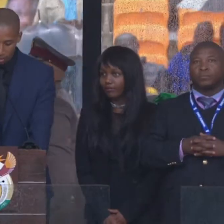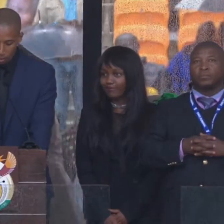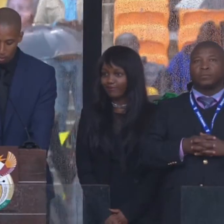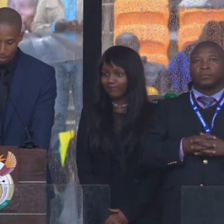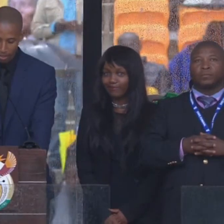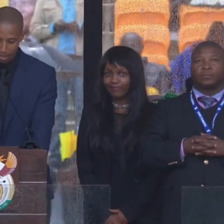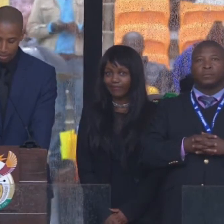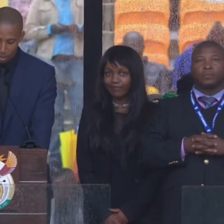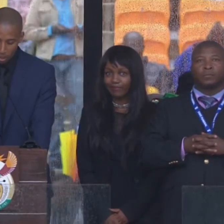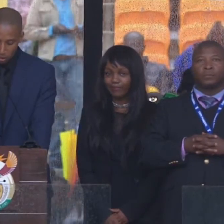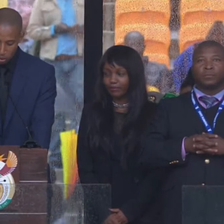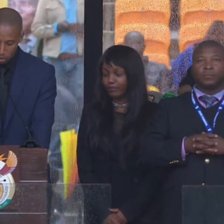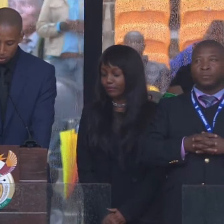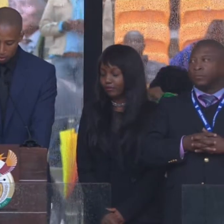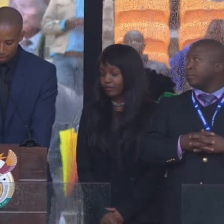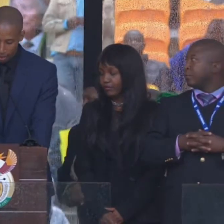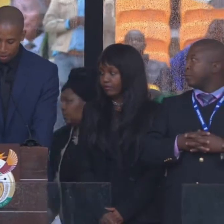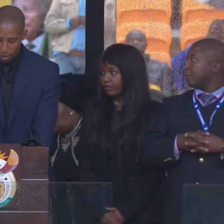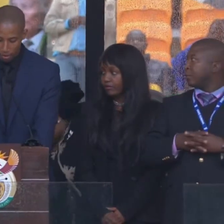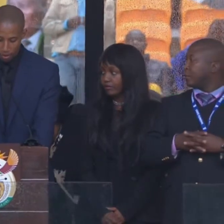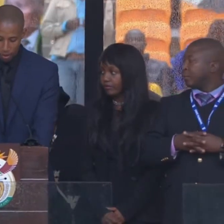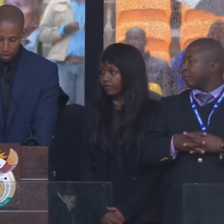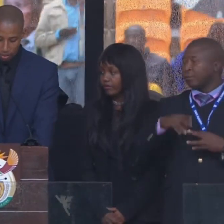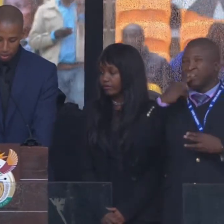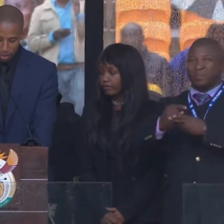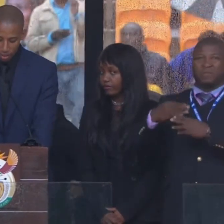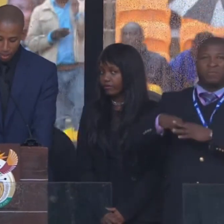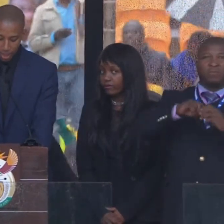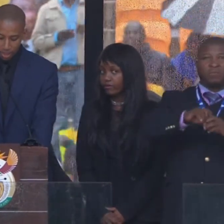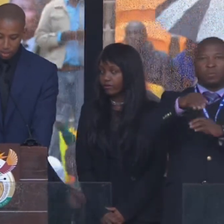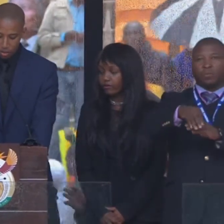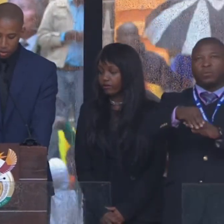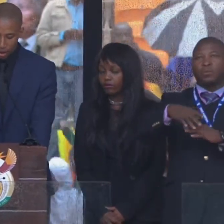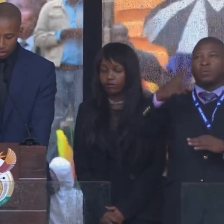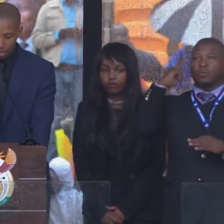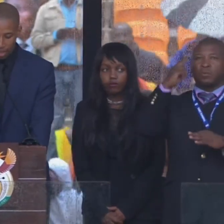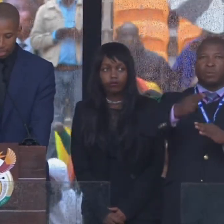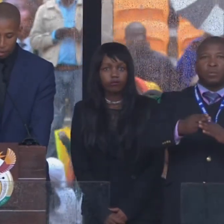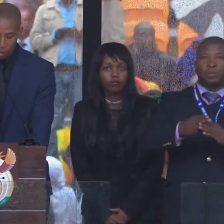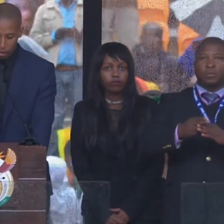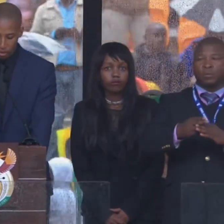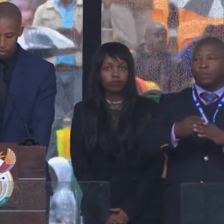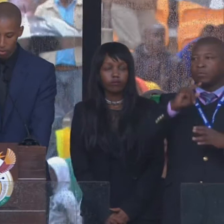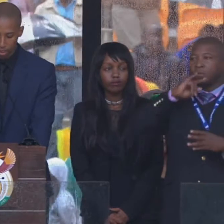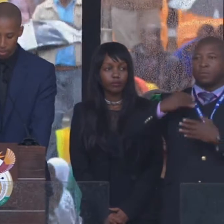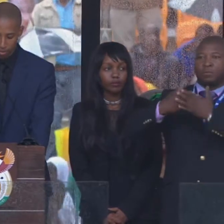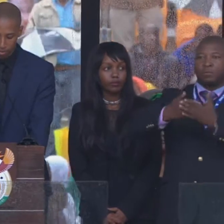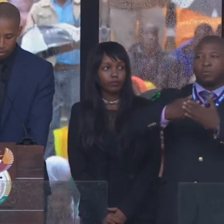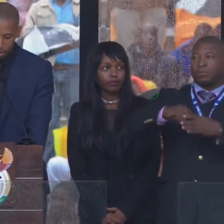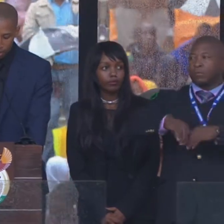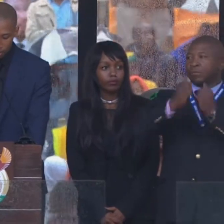colossus, Prometheus, who stole the fire from the gods, the light to light our path to